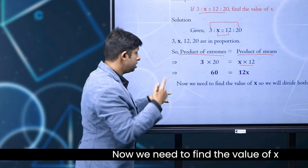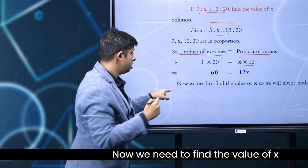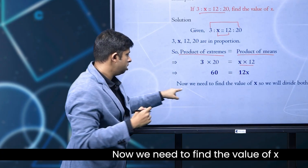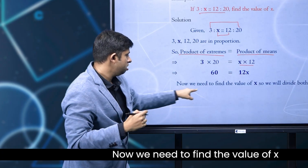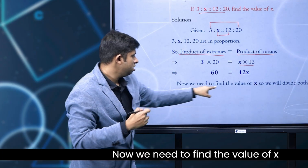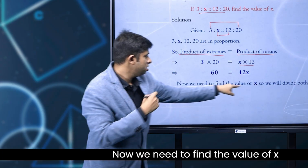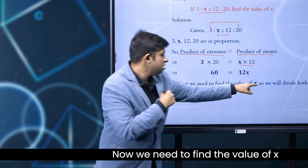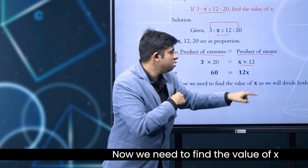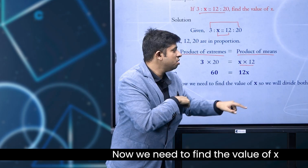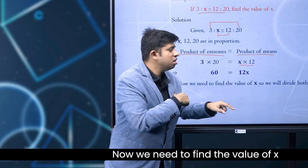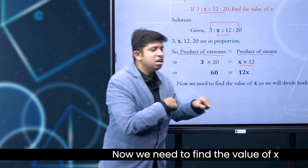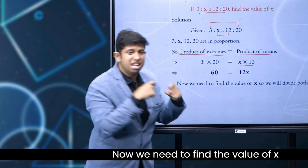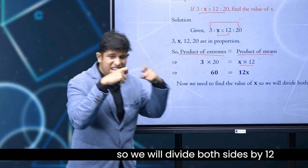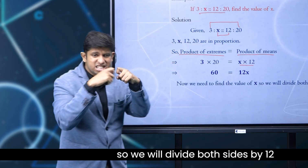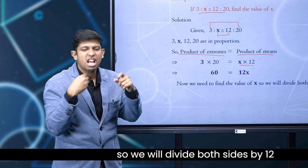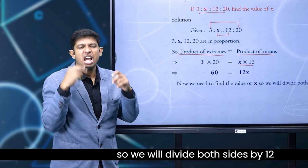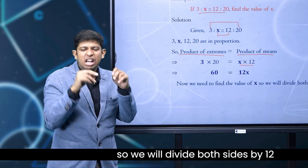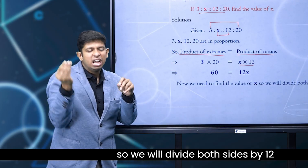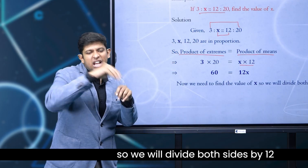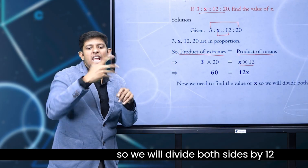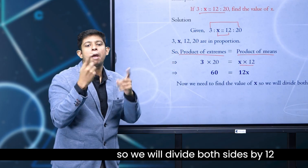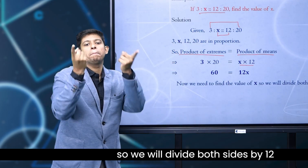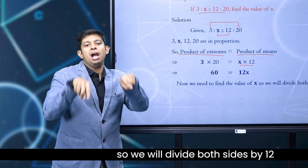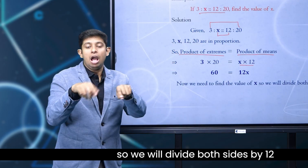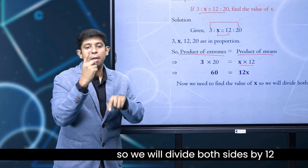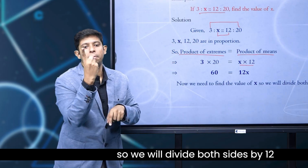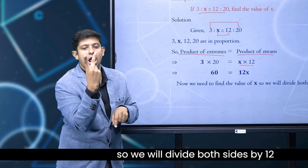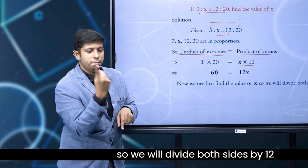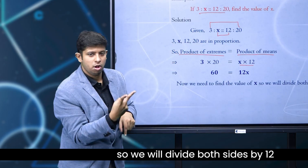Now we need to find the value of x, so we will divide both sides by 12.